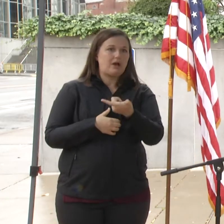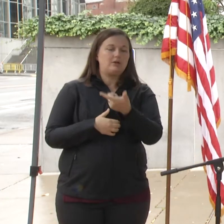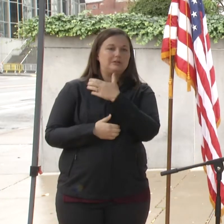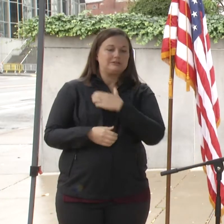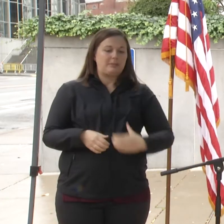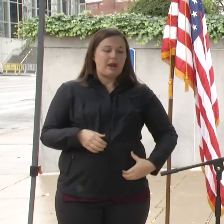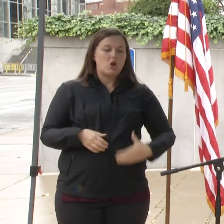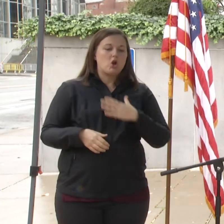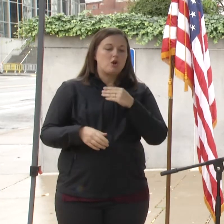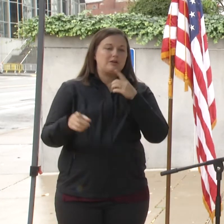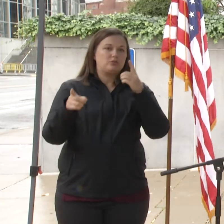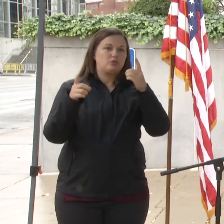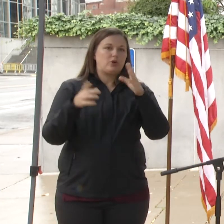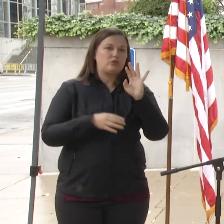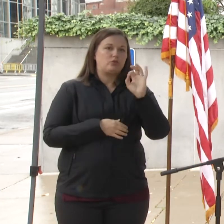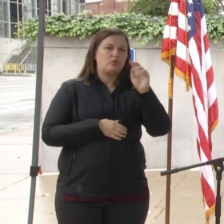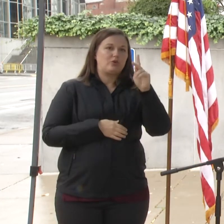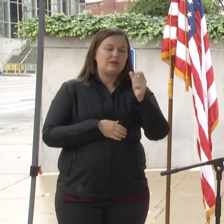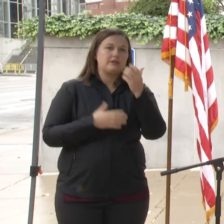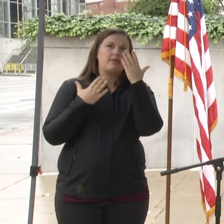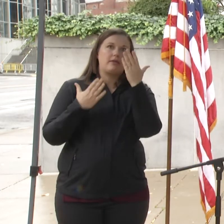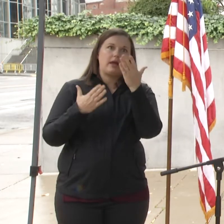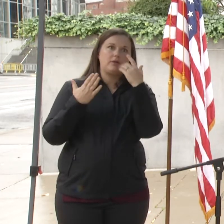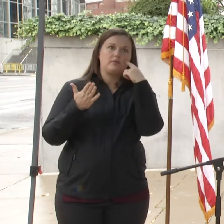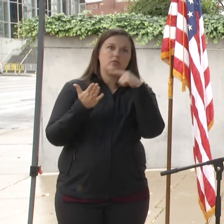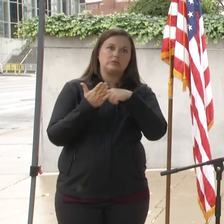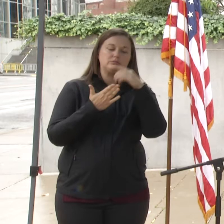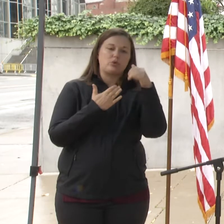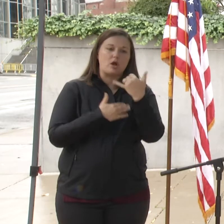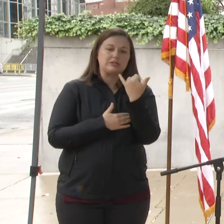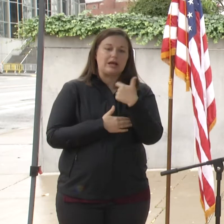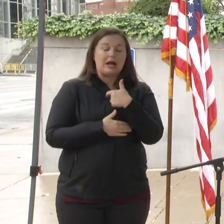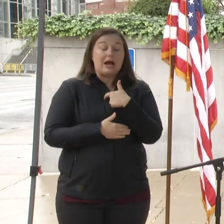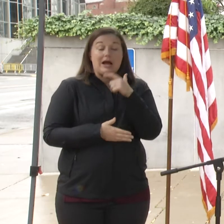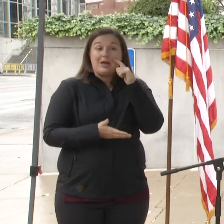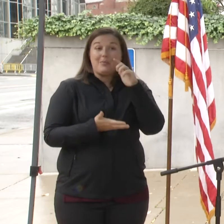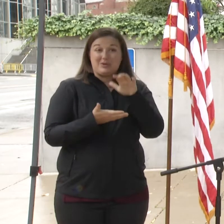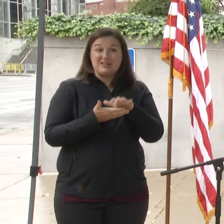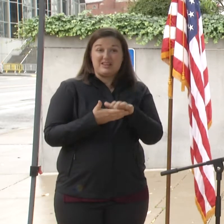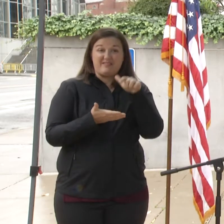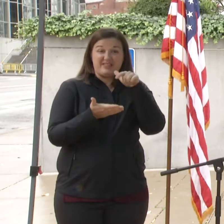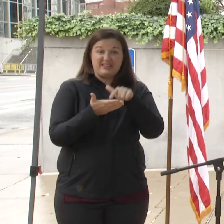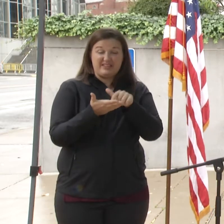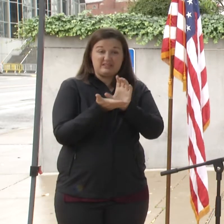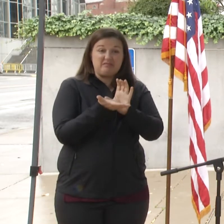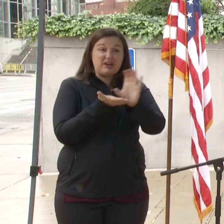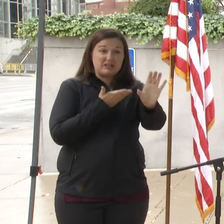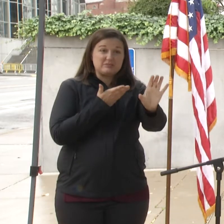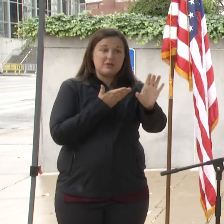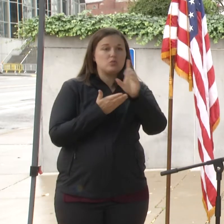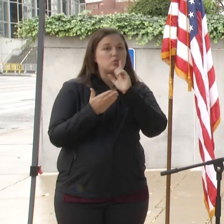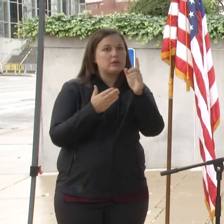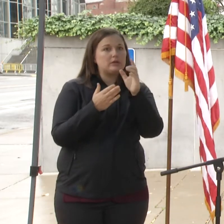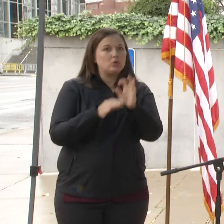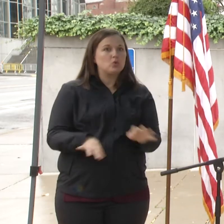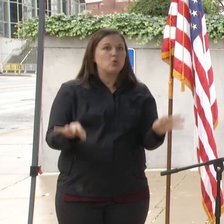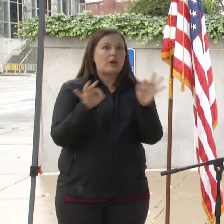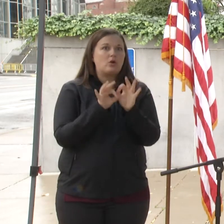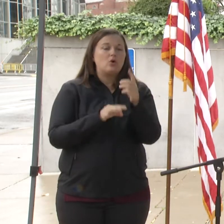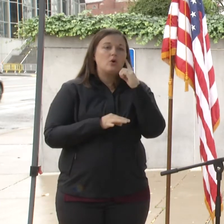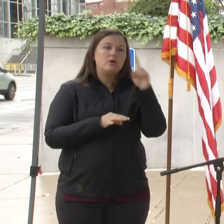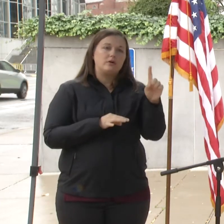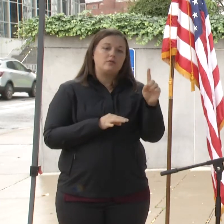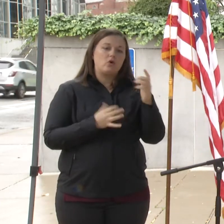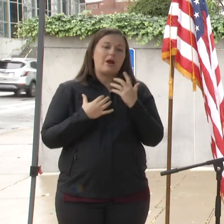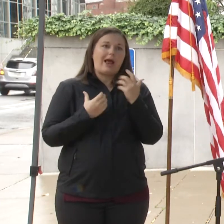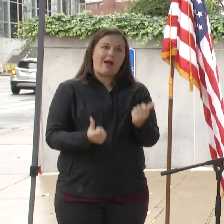their leadership in getting this project done. I believe investments like the Gap to the Point are critical to the health and well-being